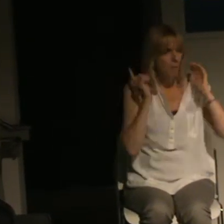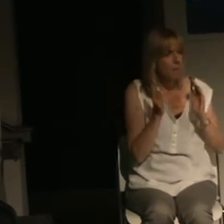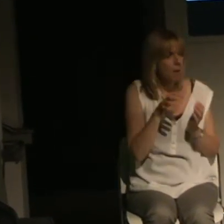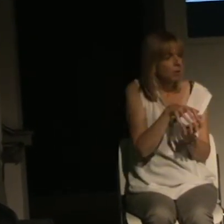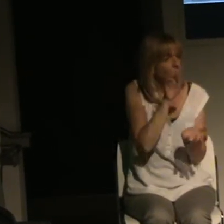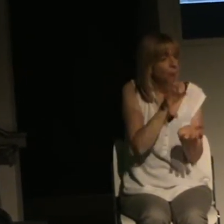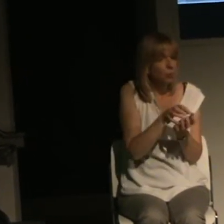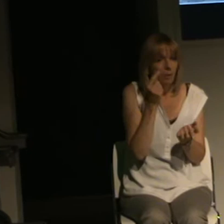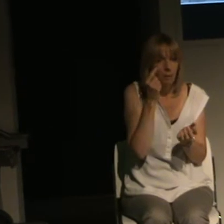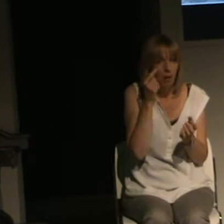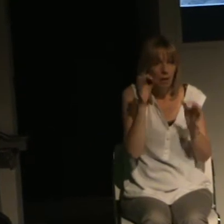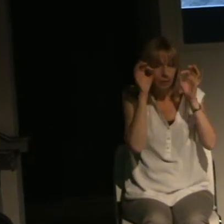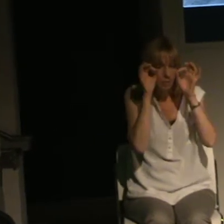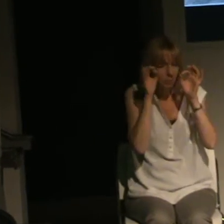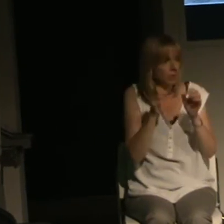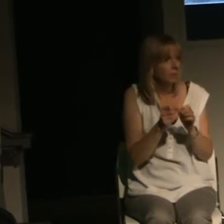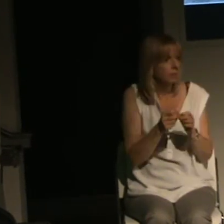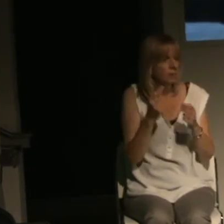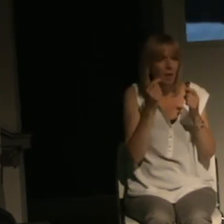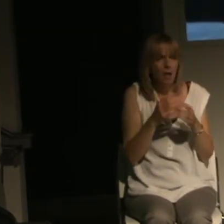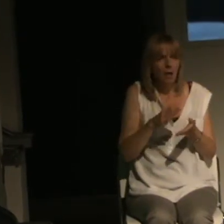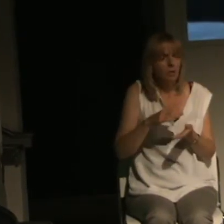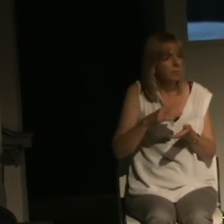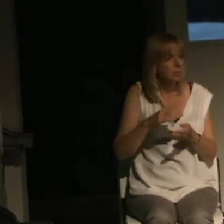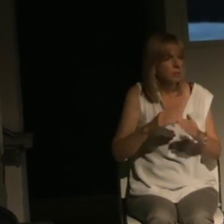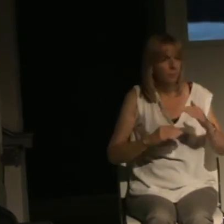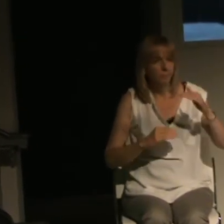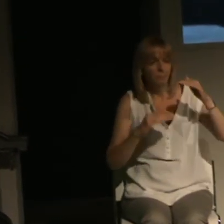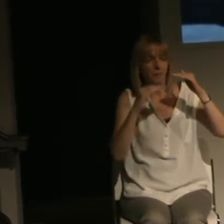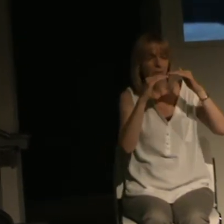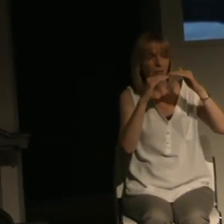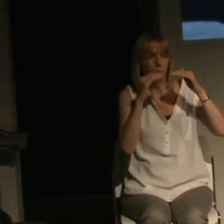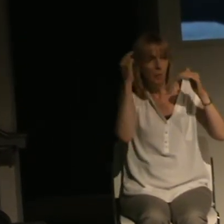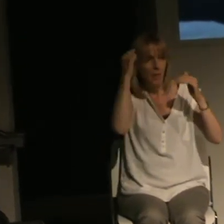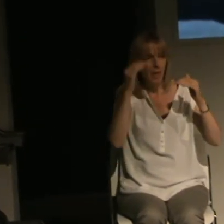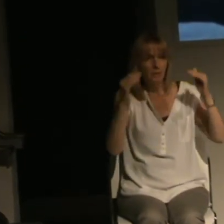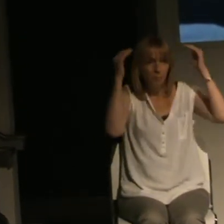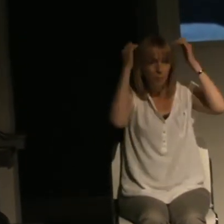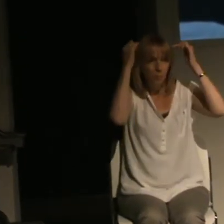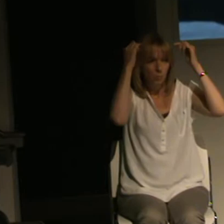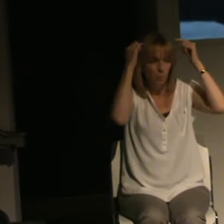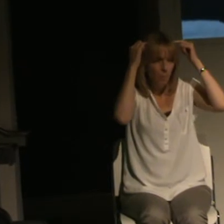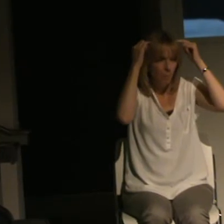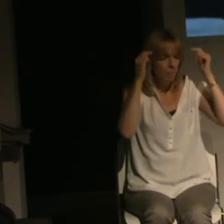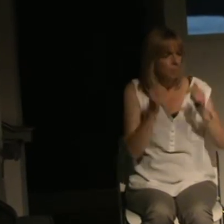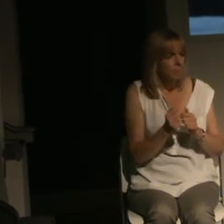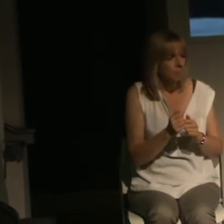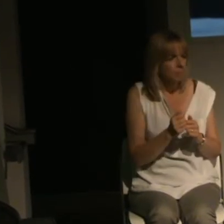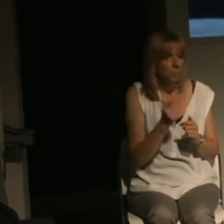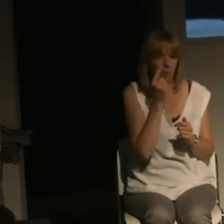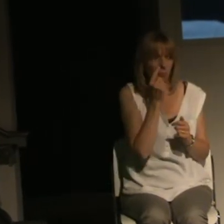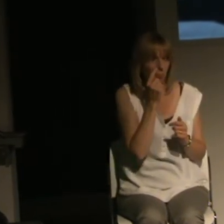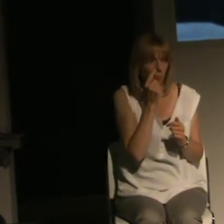eye sockets are really close to the top of the head. They're right up on the surface of the head, right up the top. And the